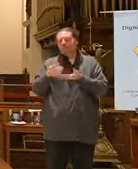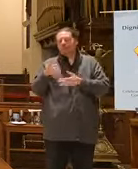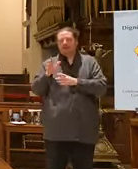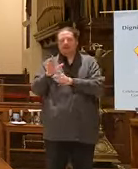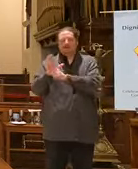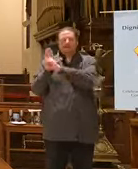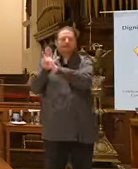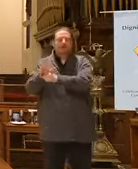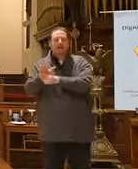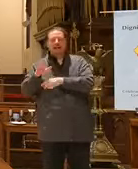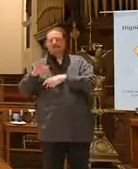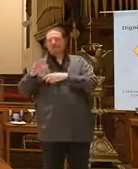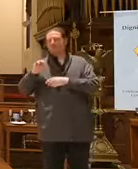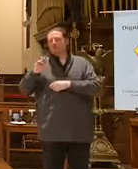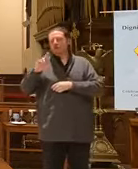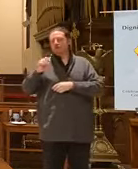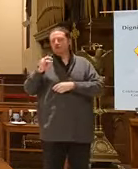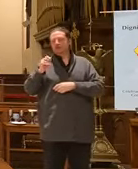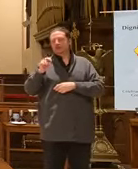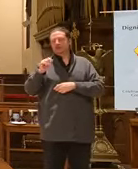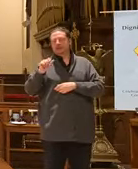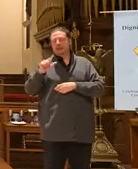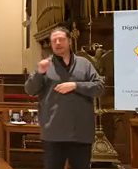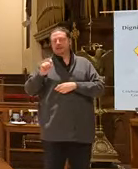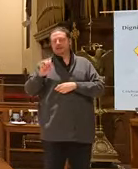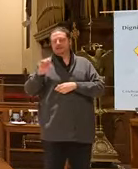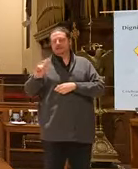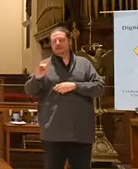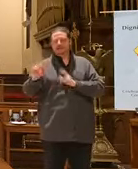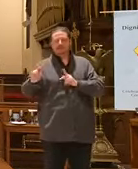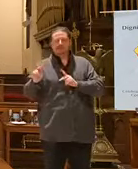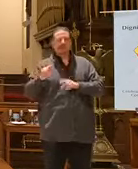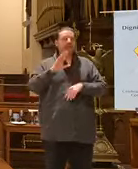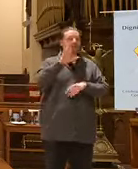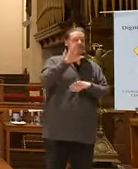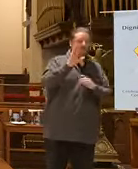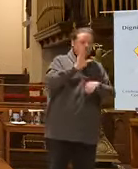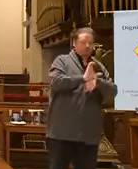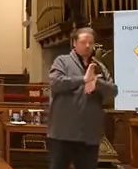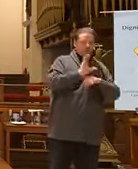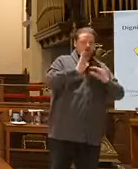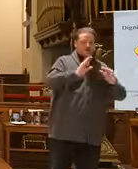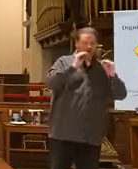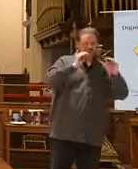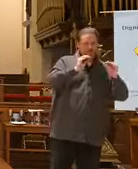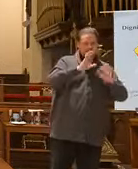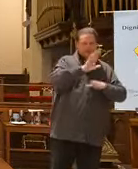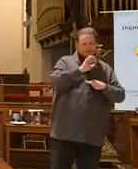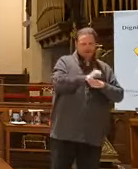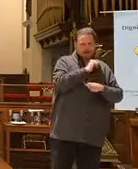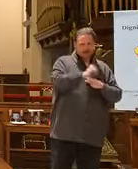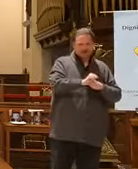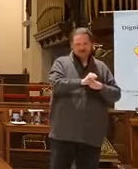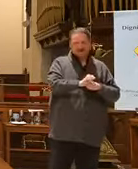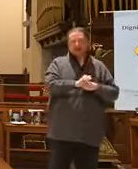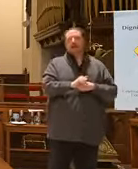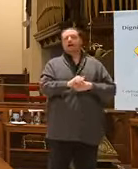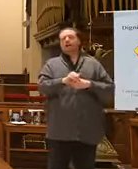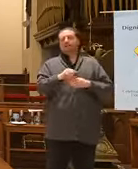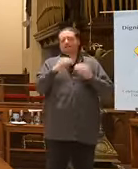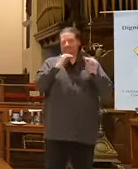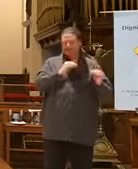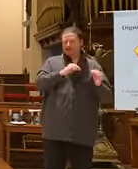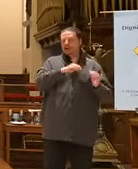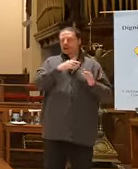and whose teachings and practices discriminate against some of the same marginalized people.